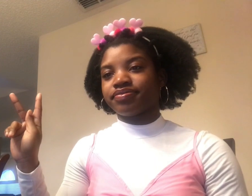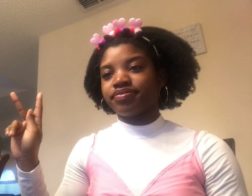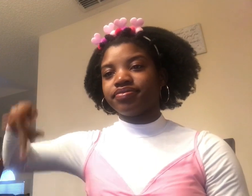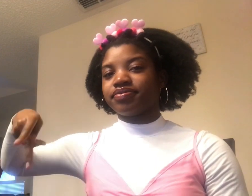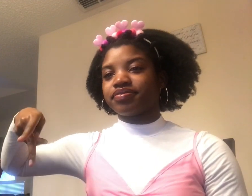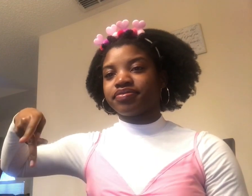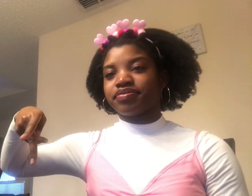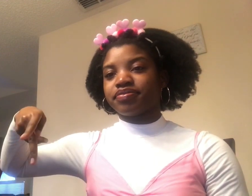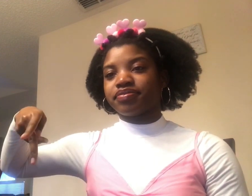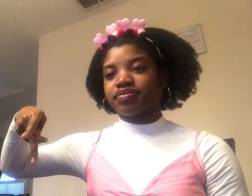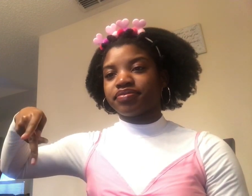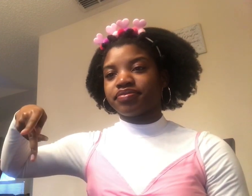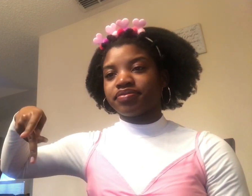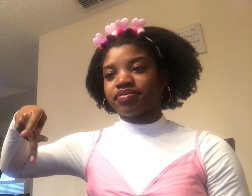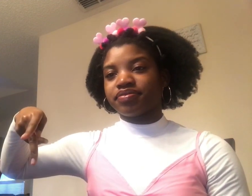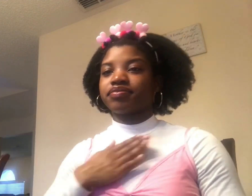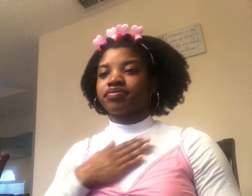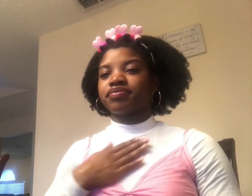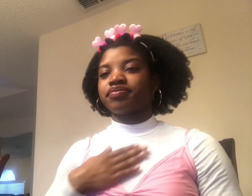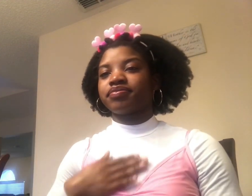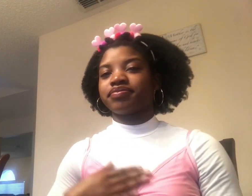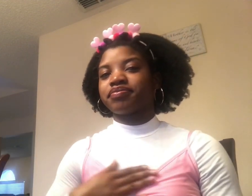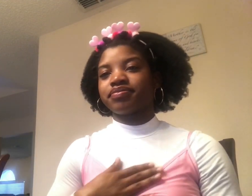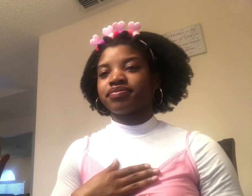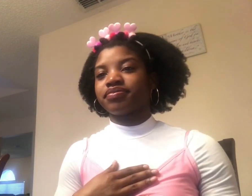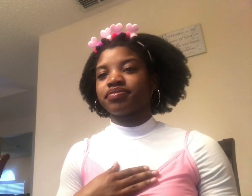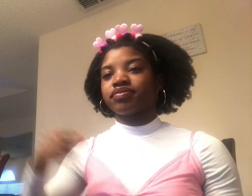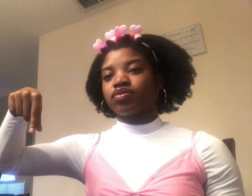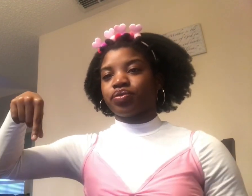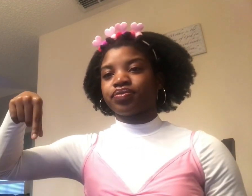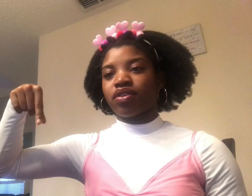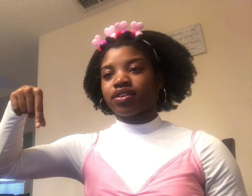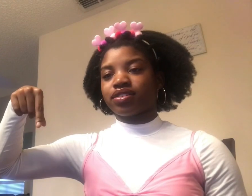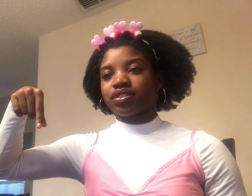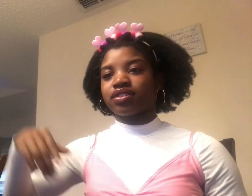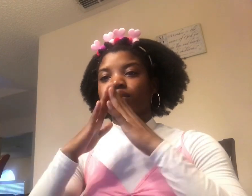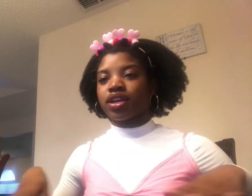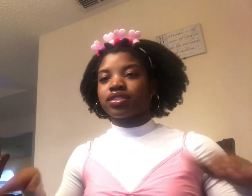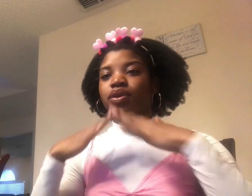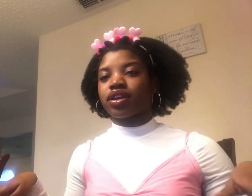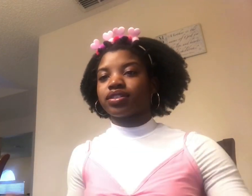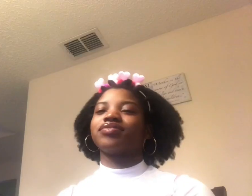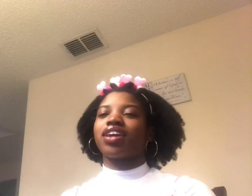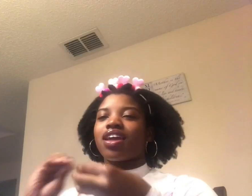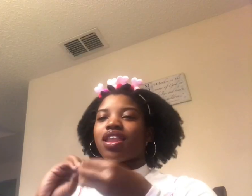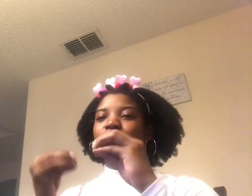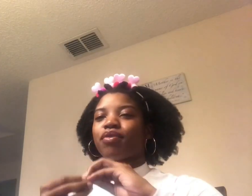so I recorded this kind of sped up it gets longer as the series goes on I promise numbers